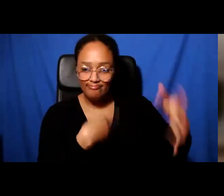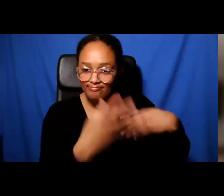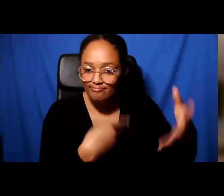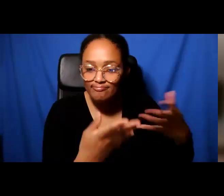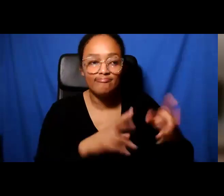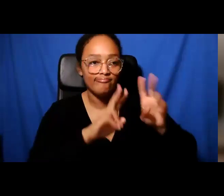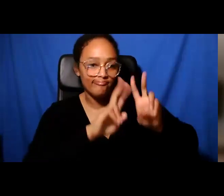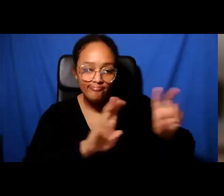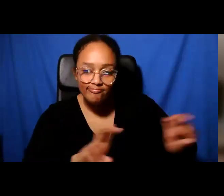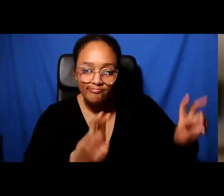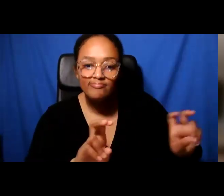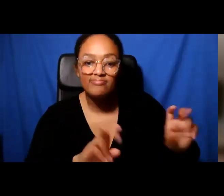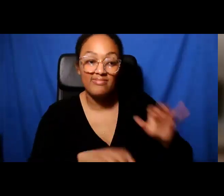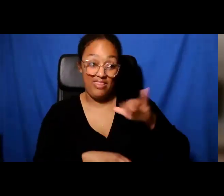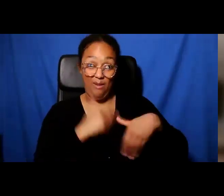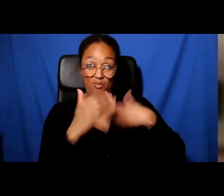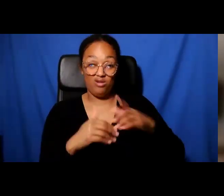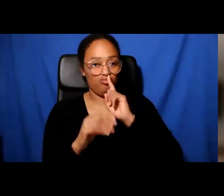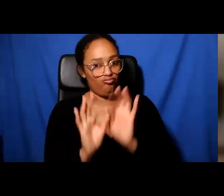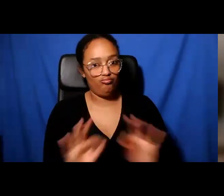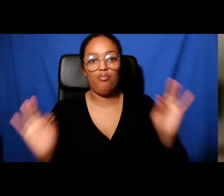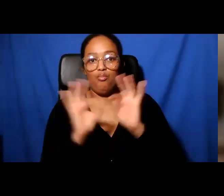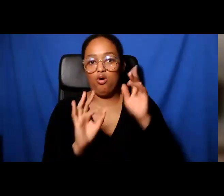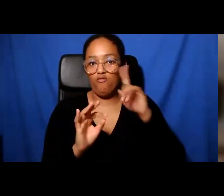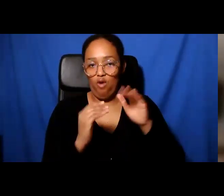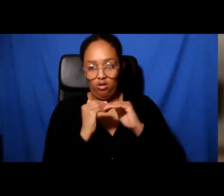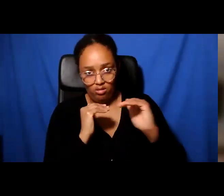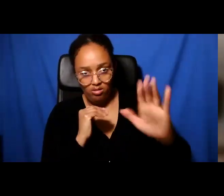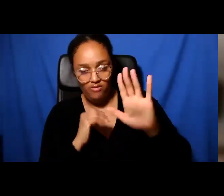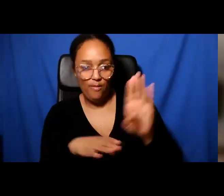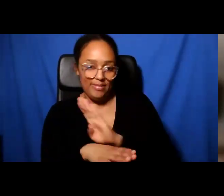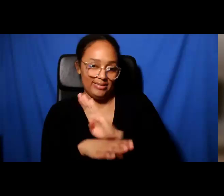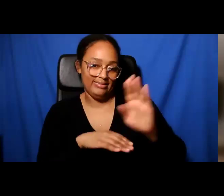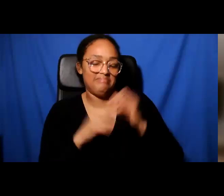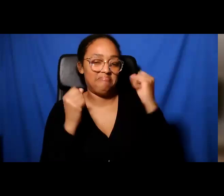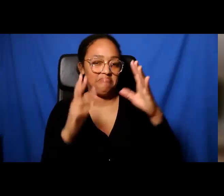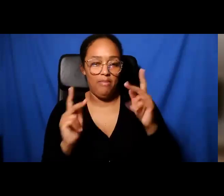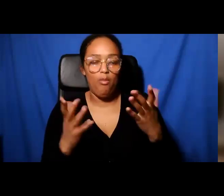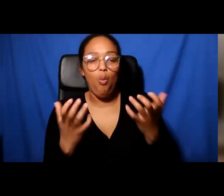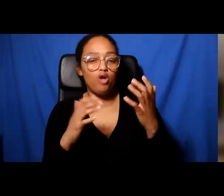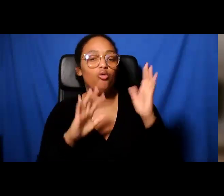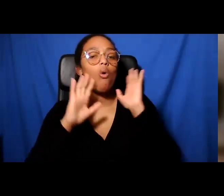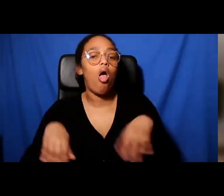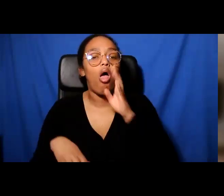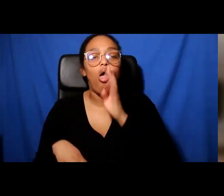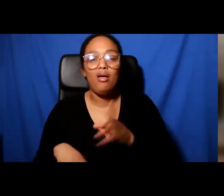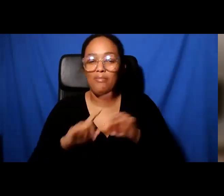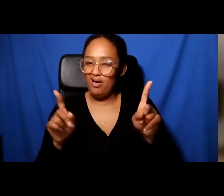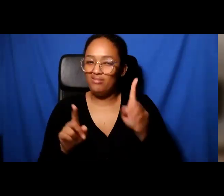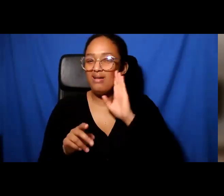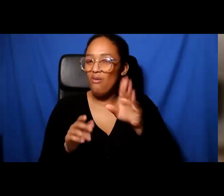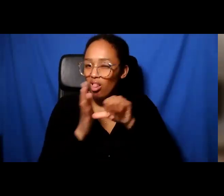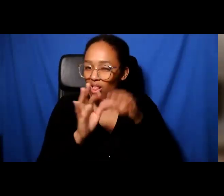lot of people want to skip, but I'm gonna make sure that you understand by the end of this webinar why this is so important.